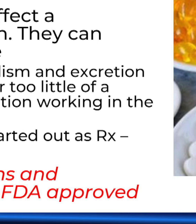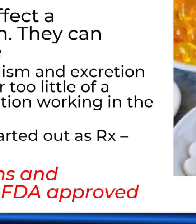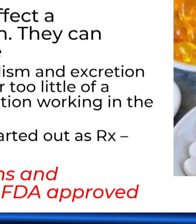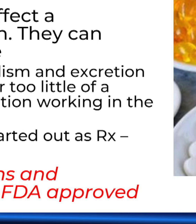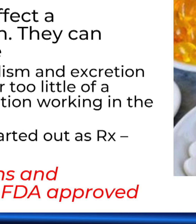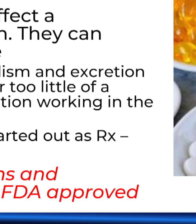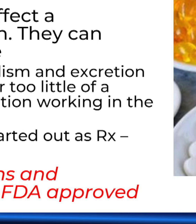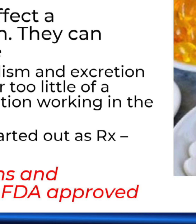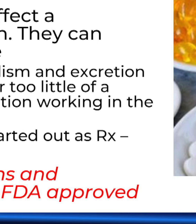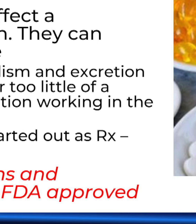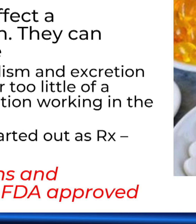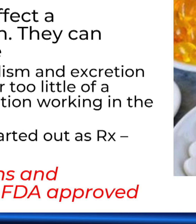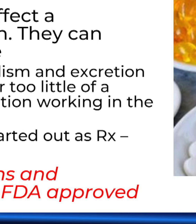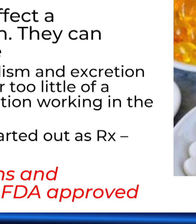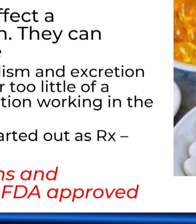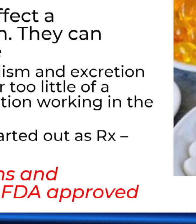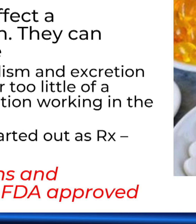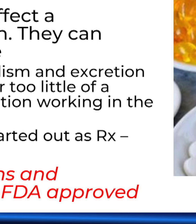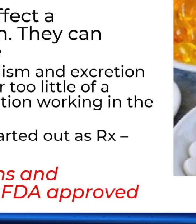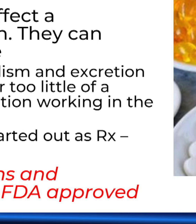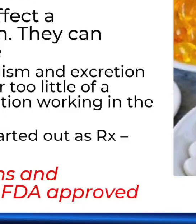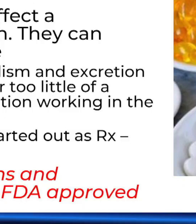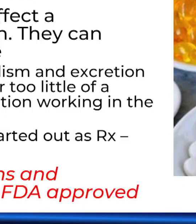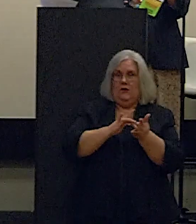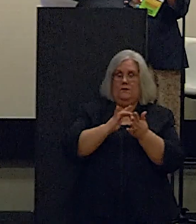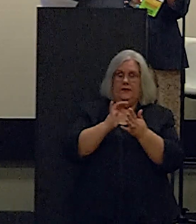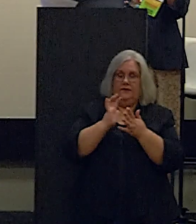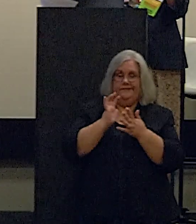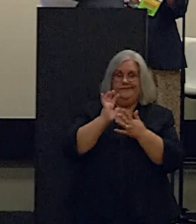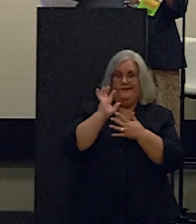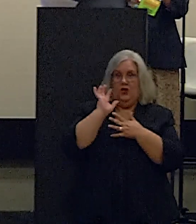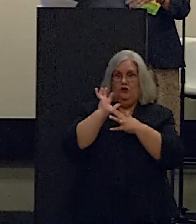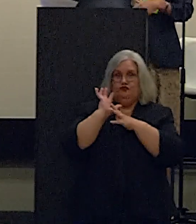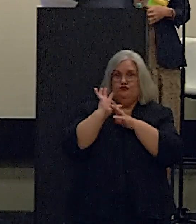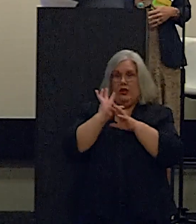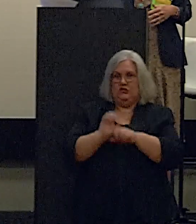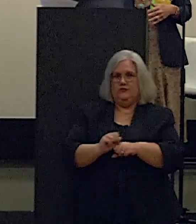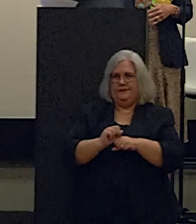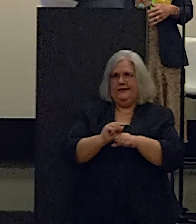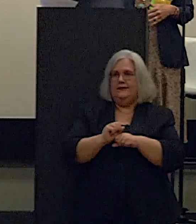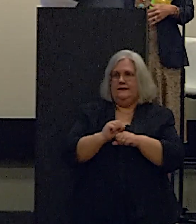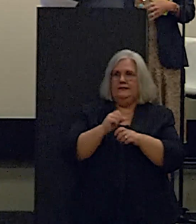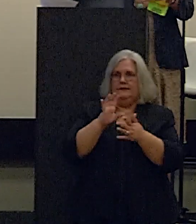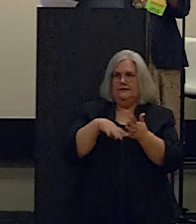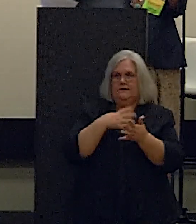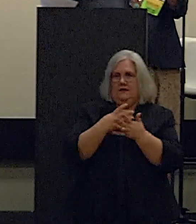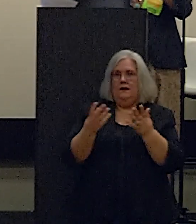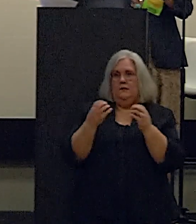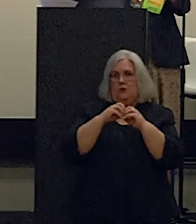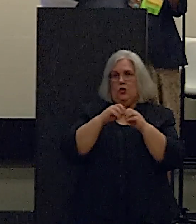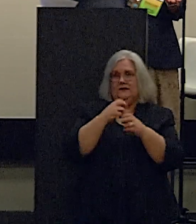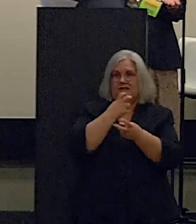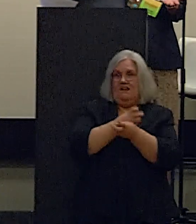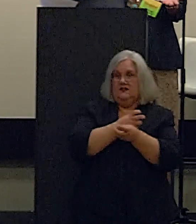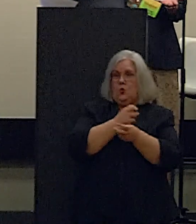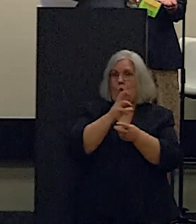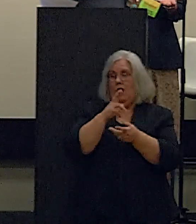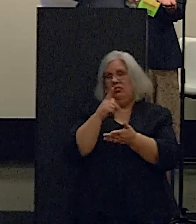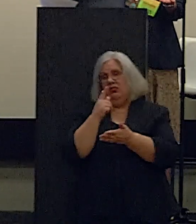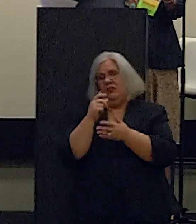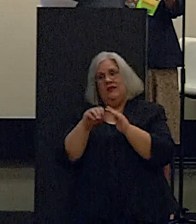your medication regimen maybe a little more toxic or subtherapeutic. And now we've got problems on both